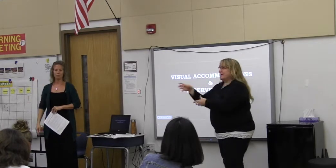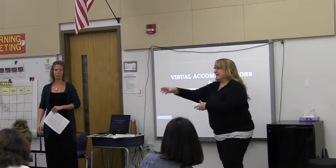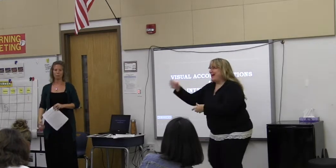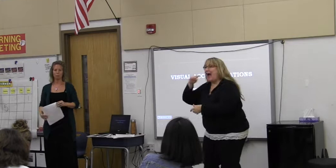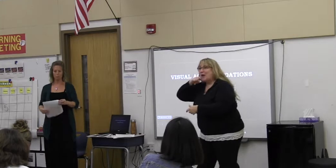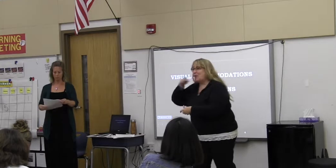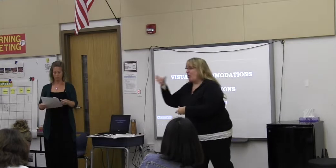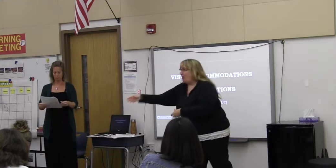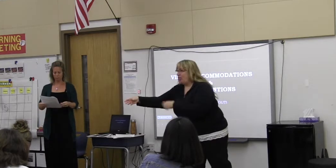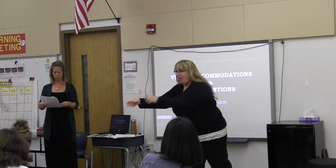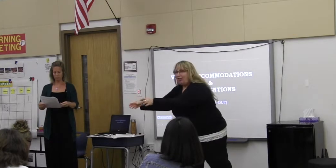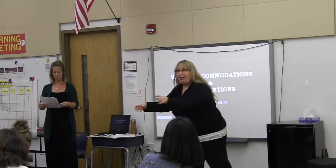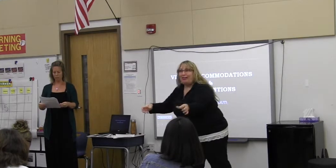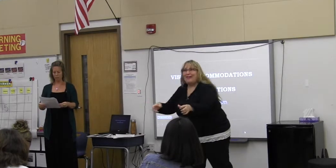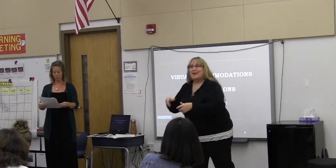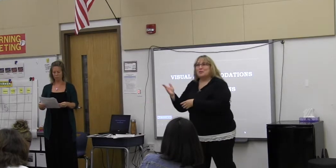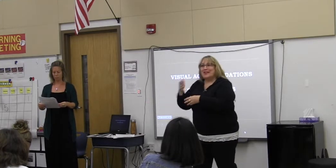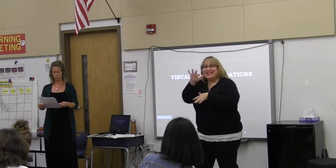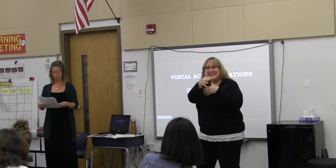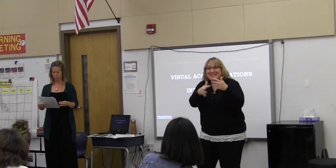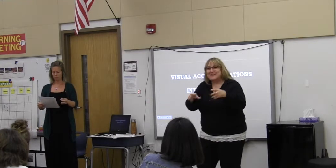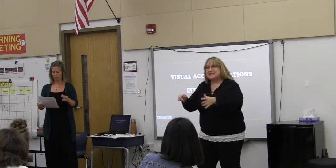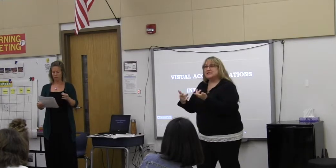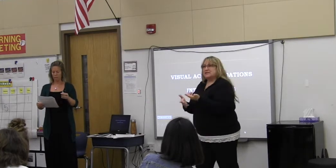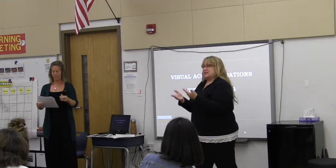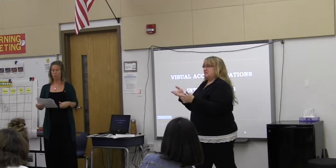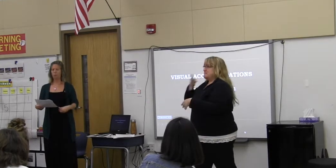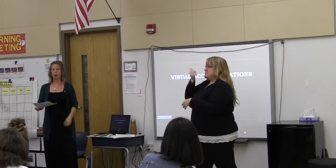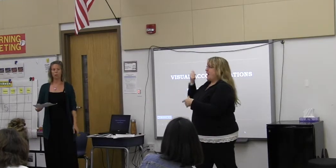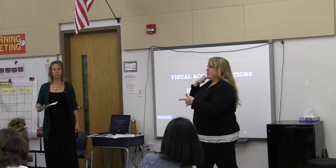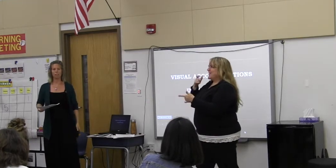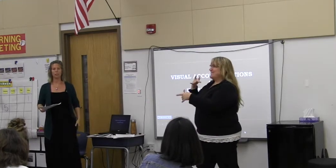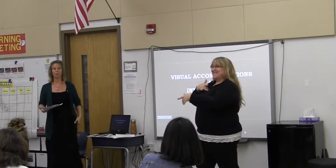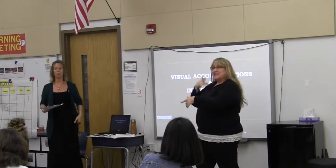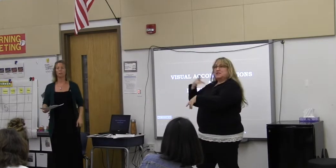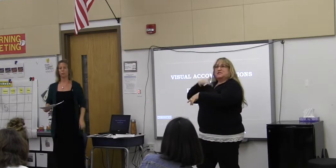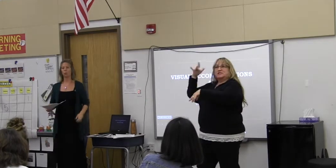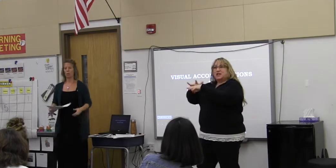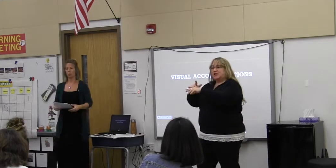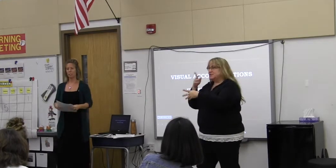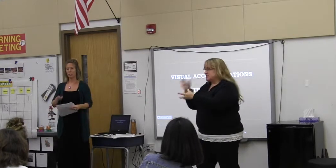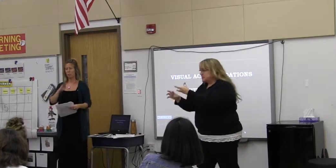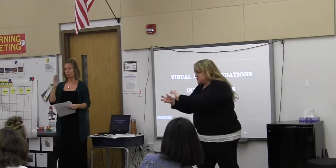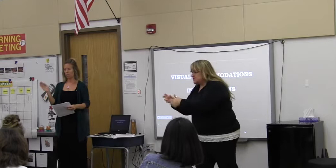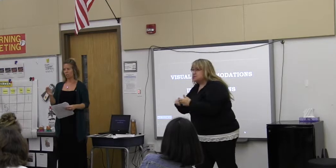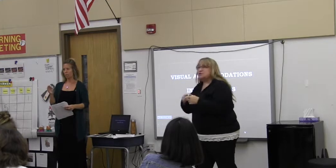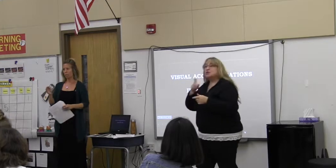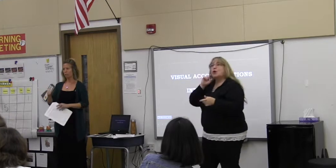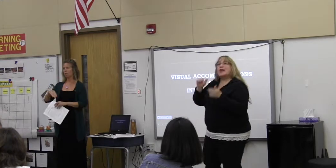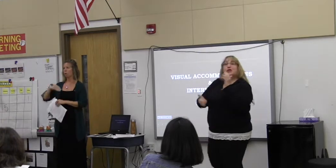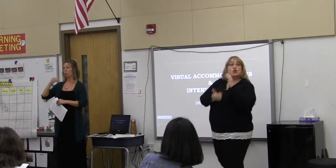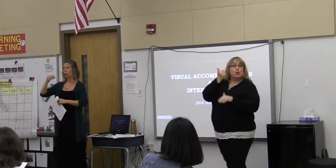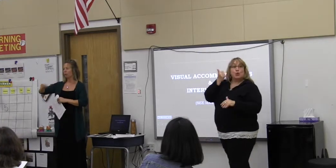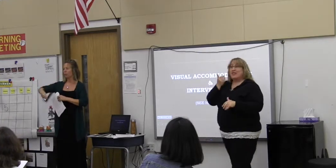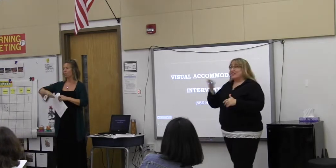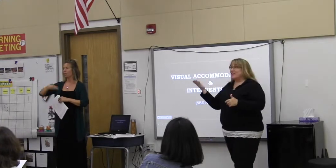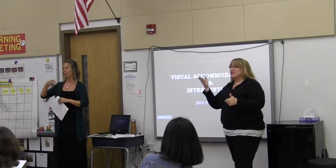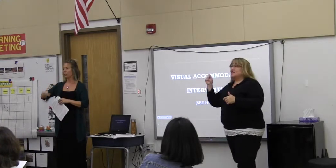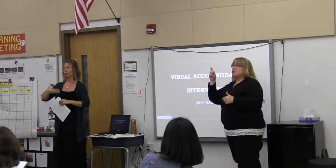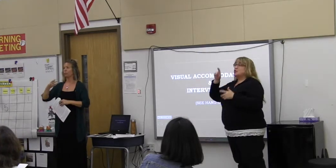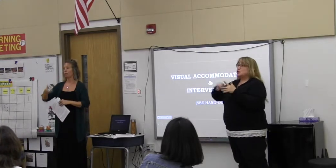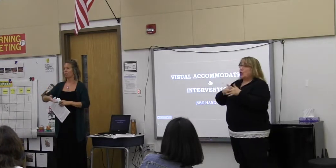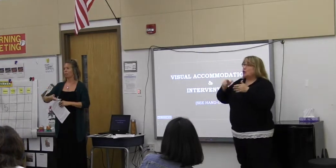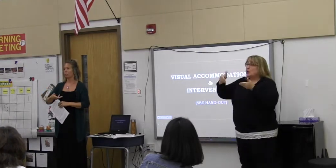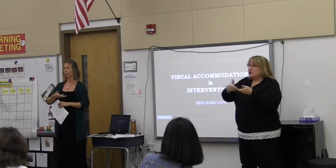it's going to be. Okay? If you are going to start, for visual novelty, the newness of things, if you are going to